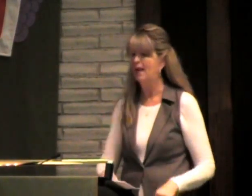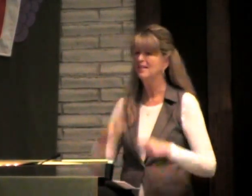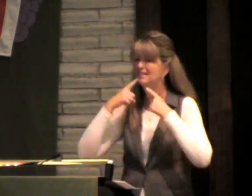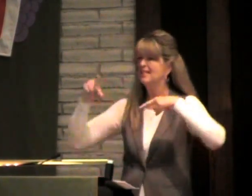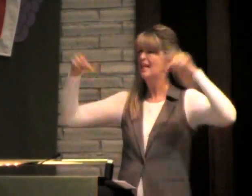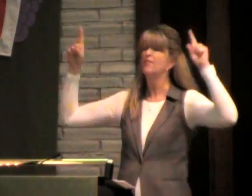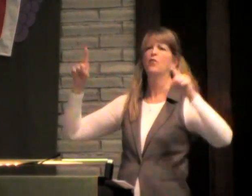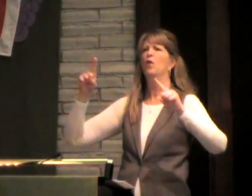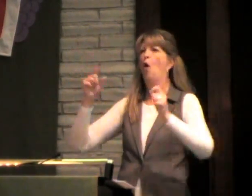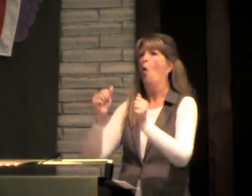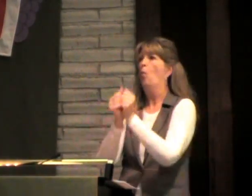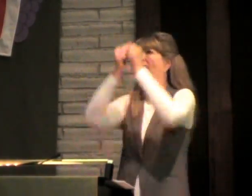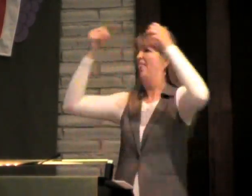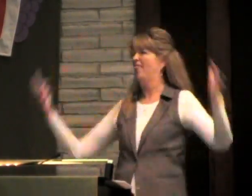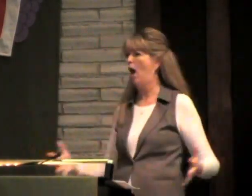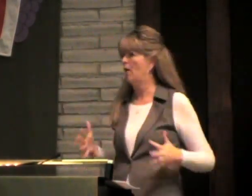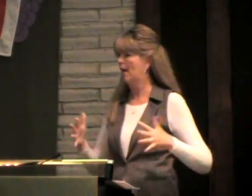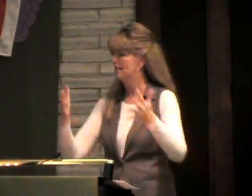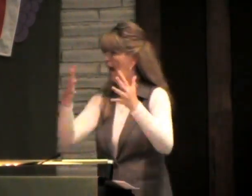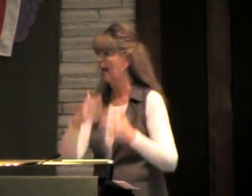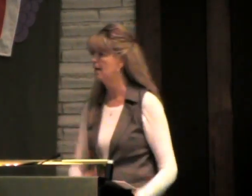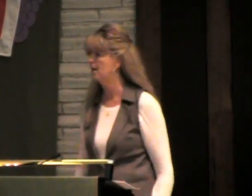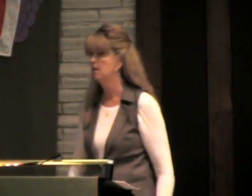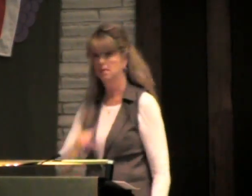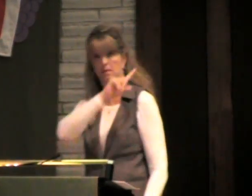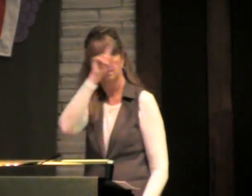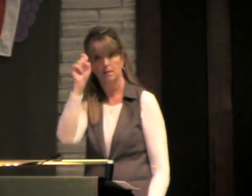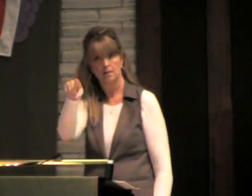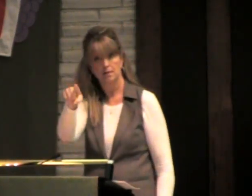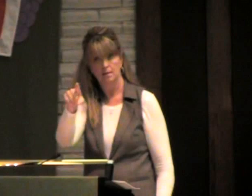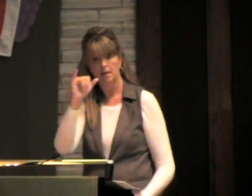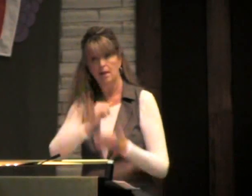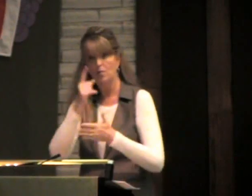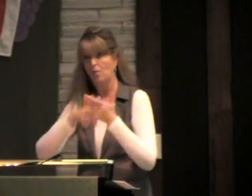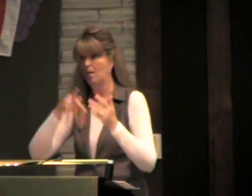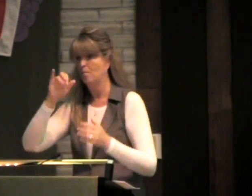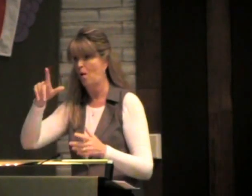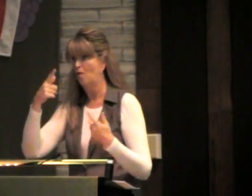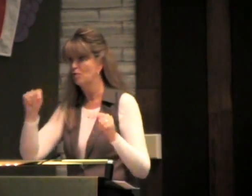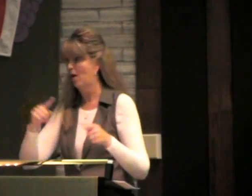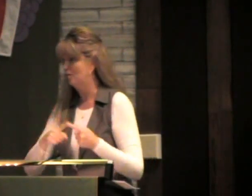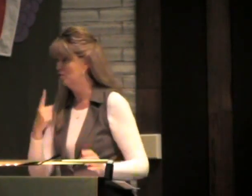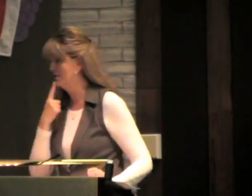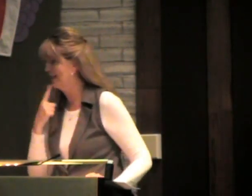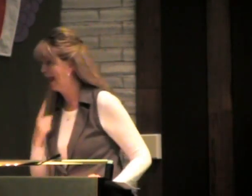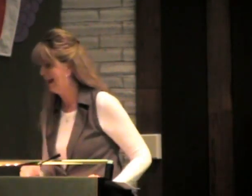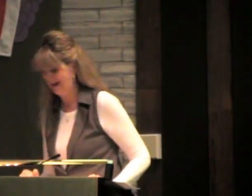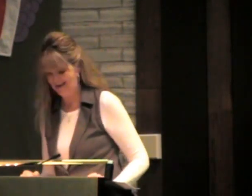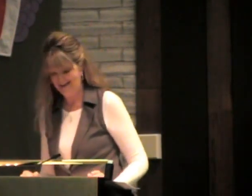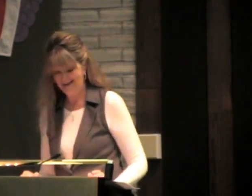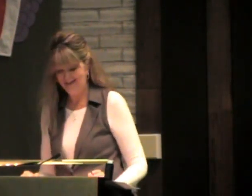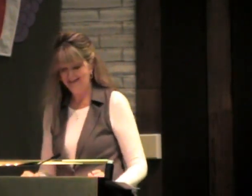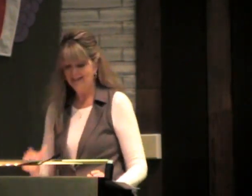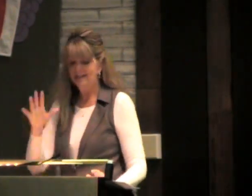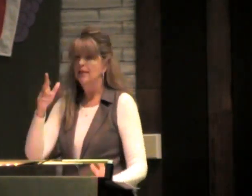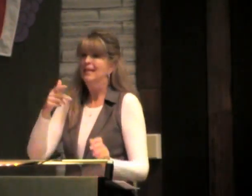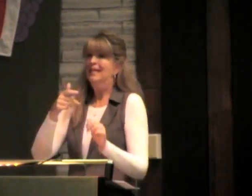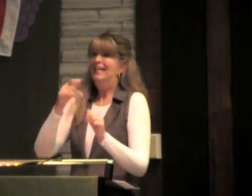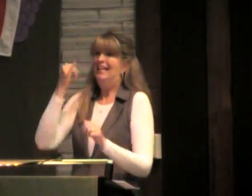You can. You can work hard. You can be successful without anxiety. Now, do you think that's the point that Paul was trying to make to